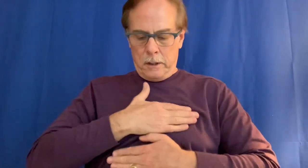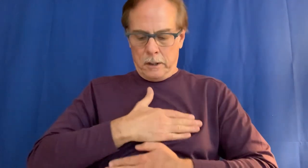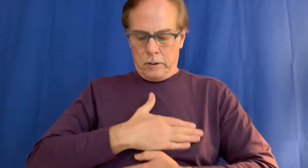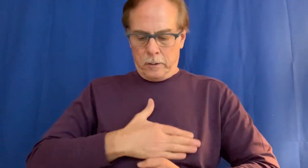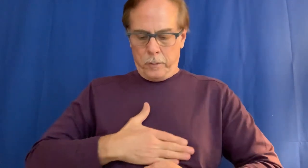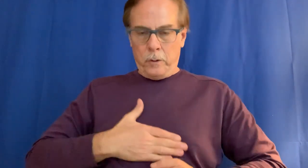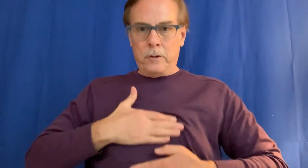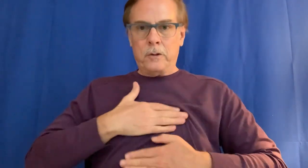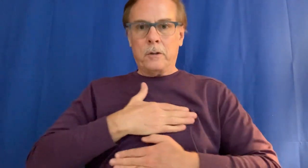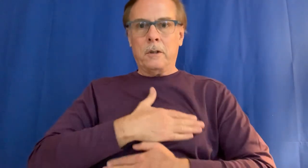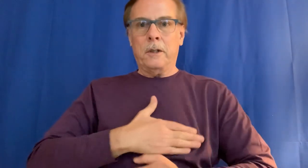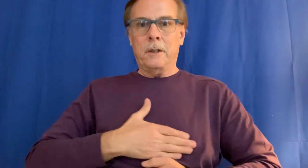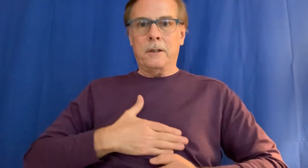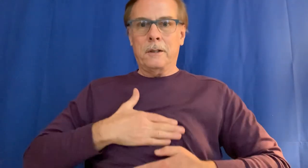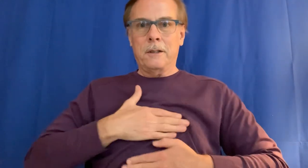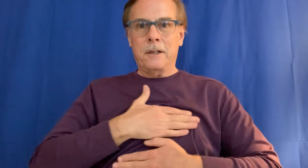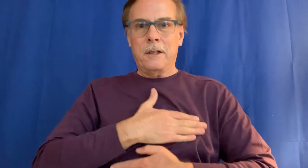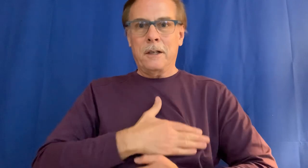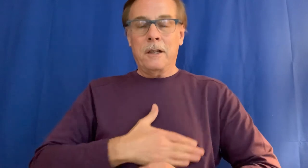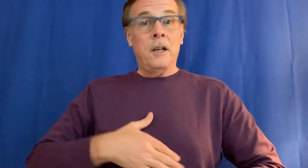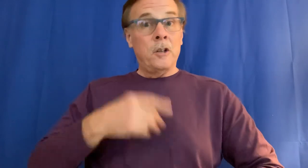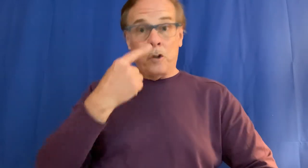And they're both circling.